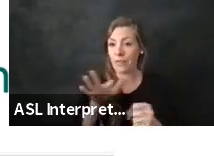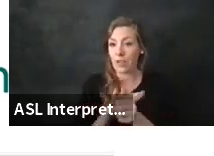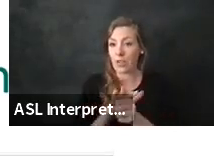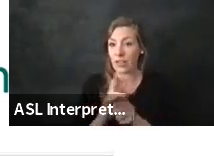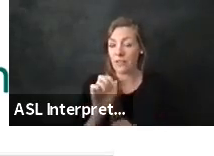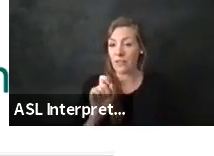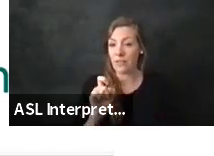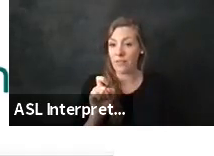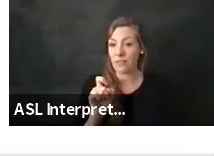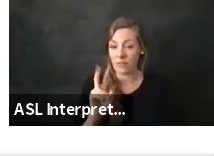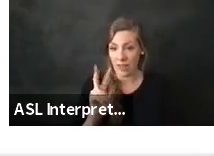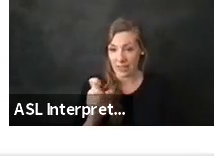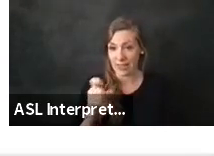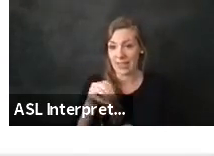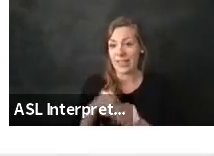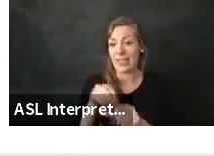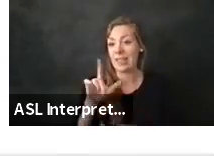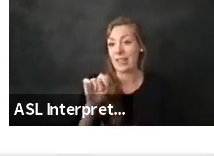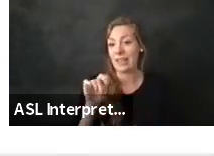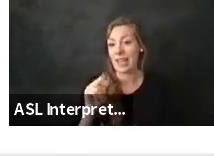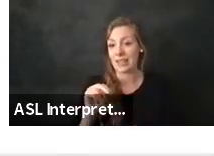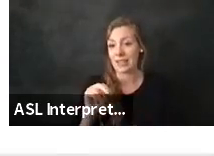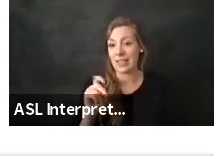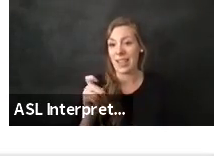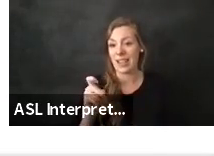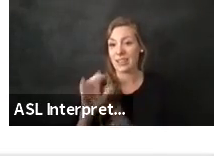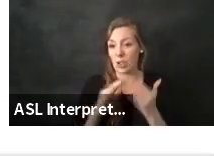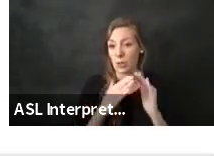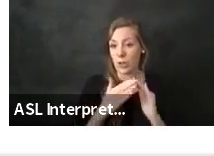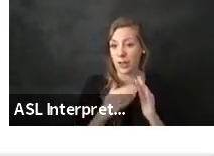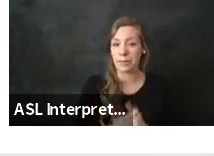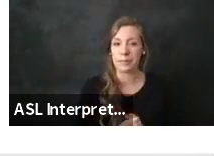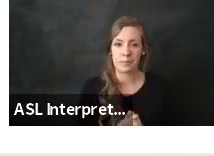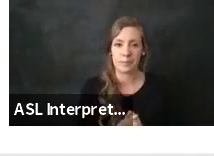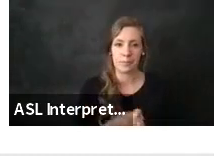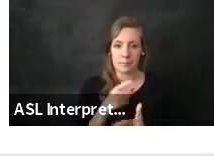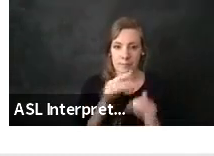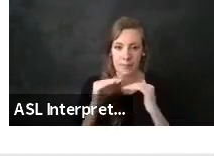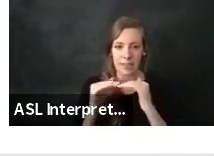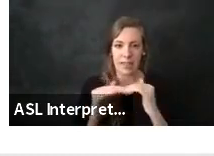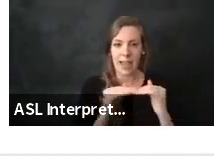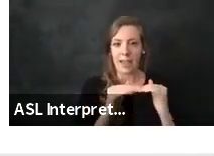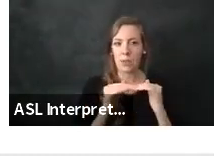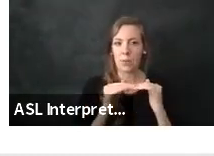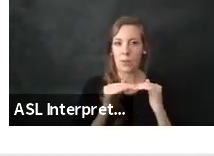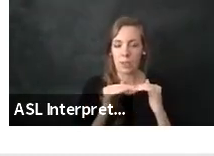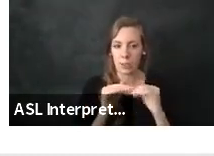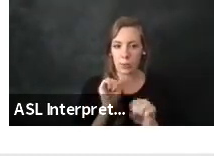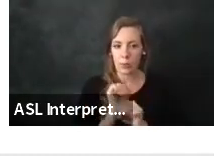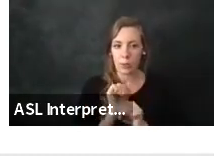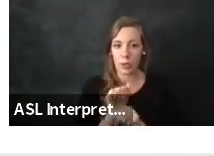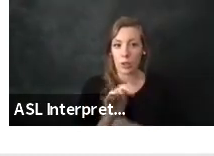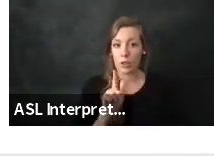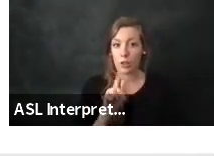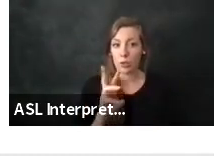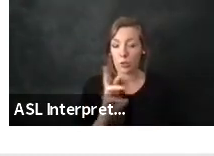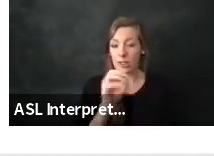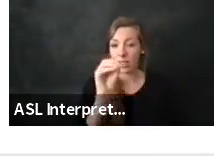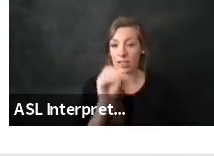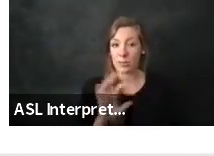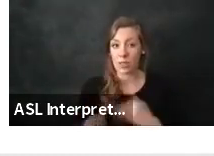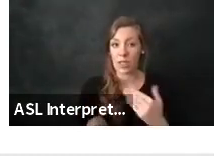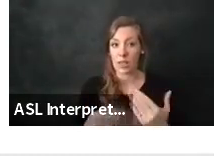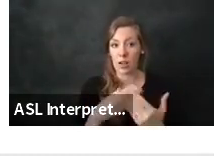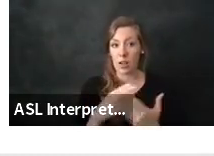the Latinx community. Looking at our vaccine equity measures, 26% of all doses